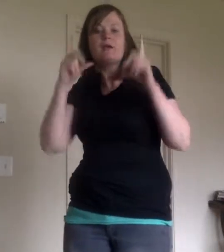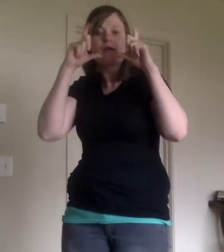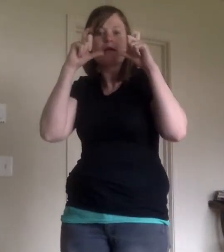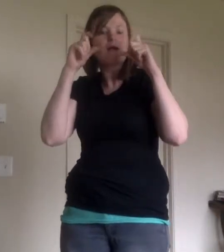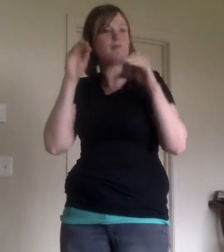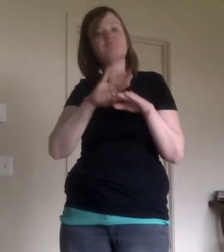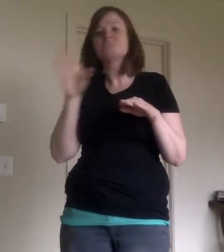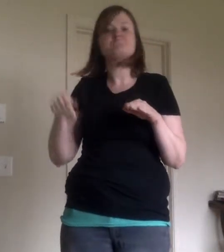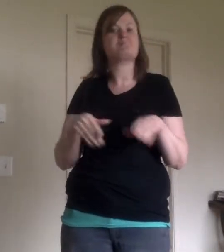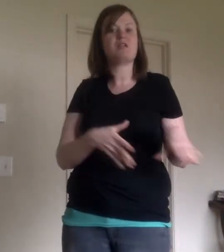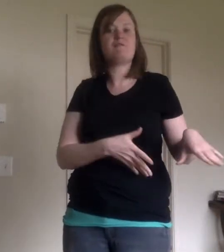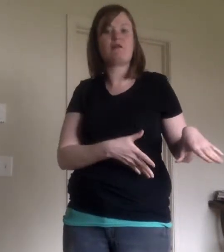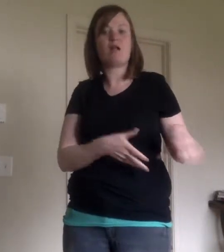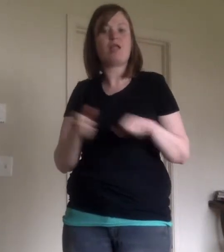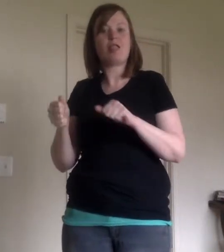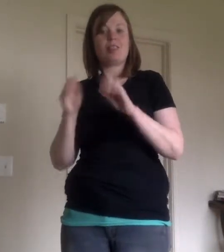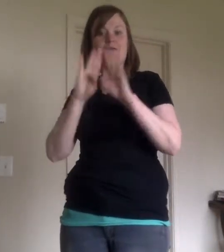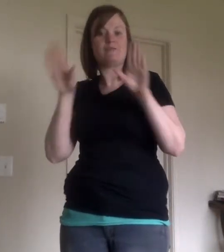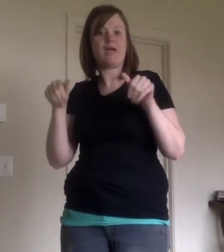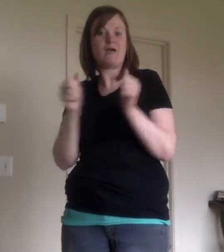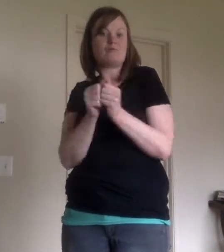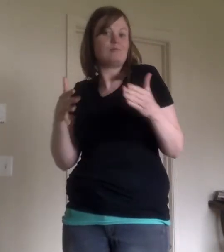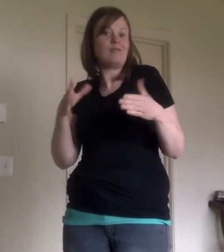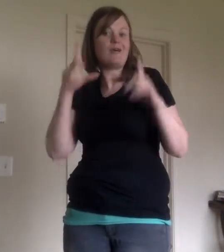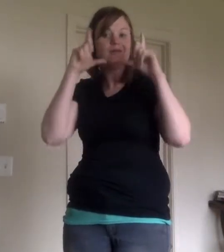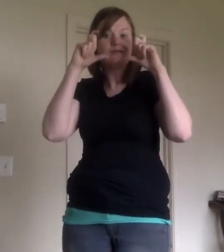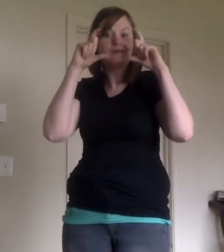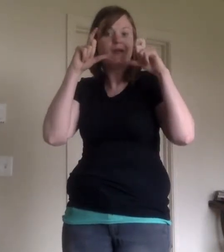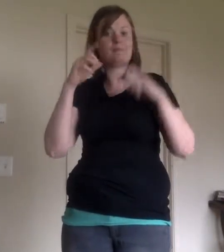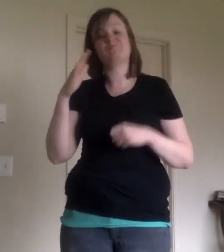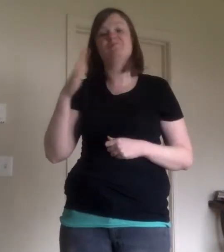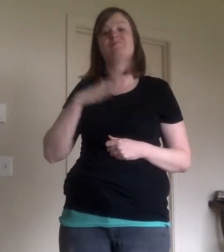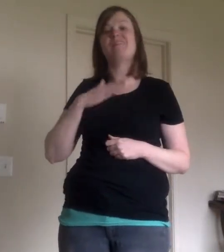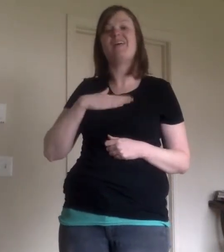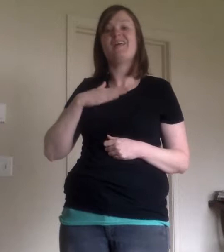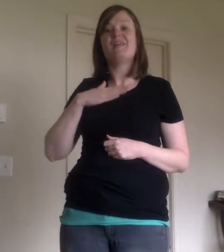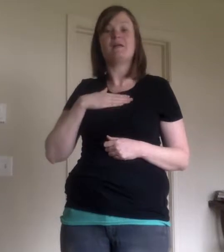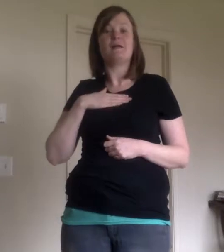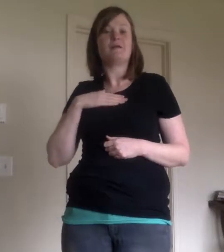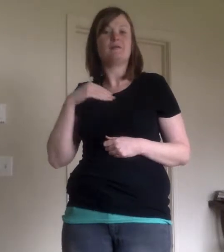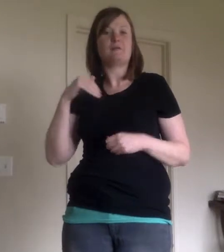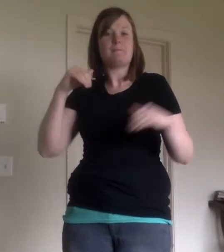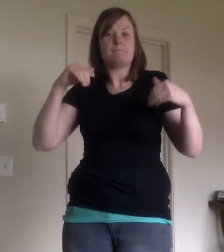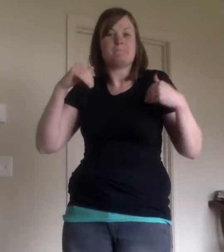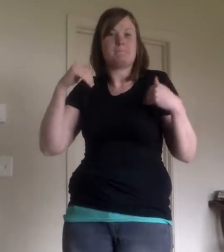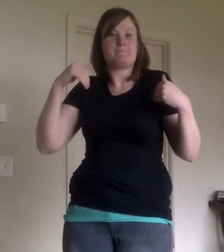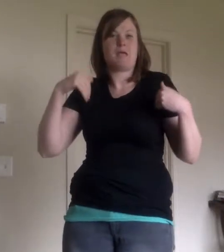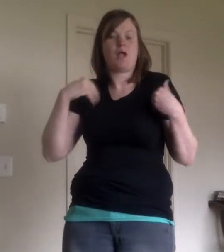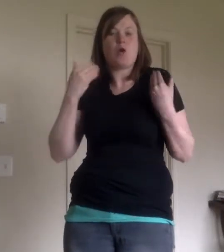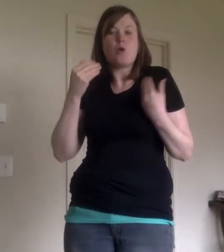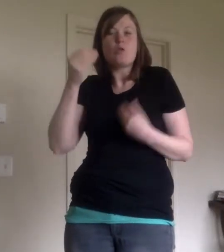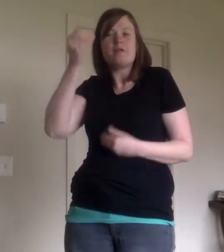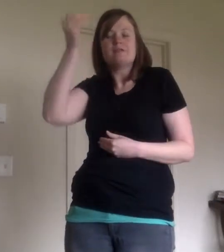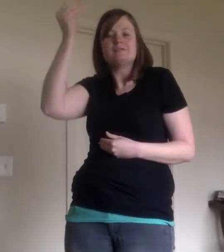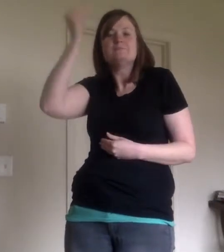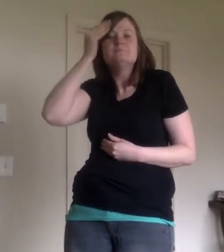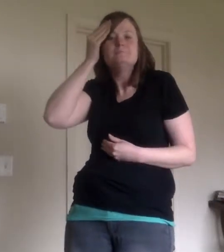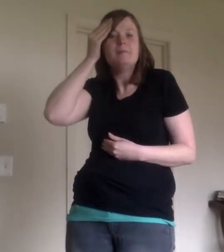my earliest memories as a child with my grandfather was him and his camera, and he really used photography as like a social